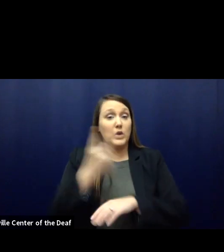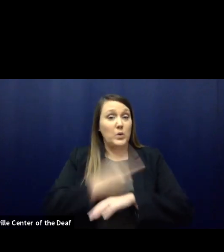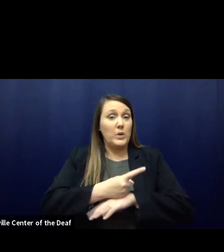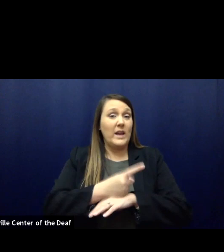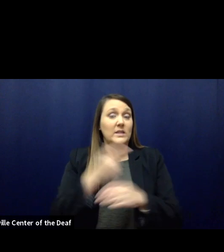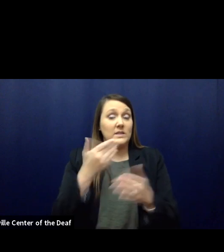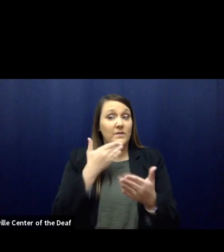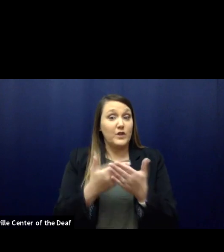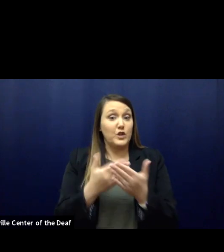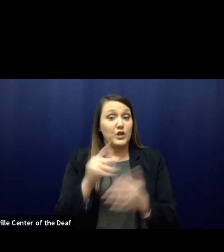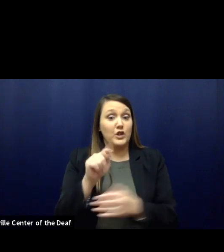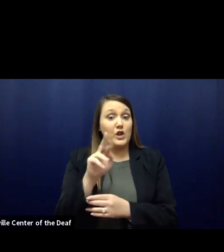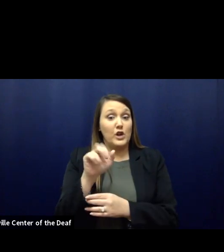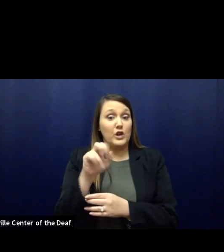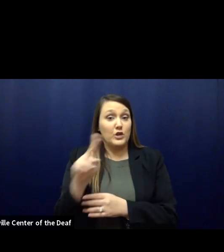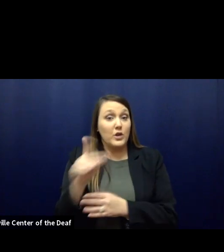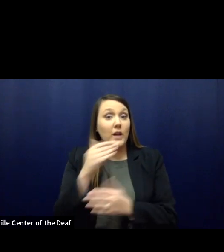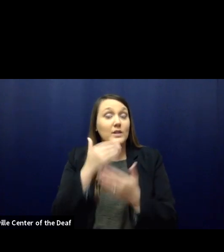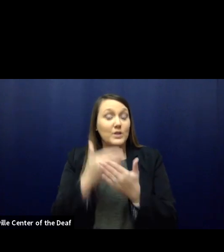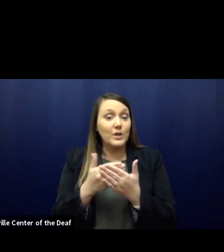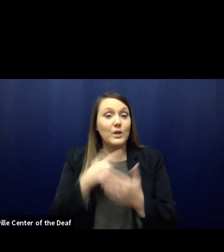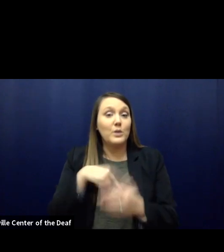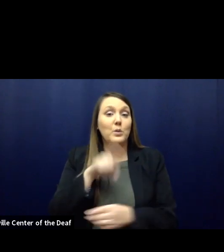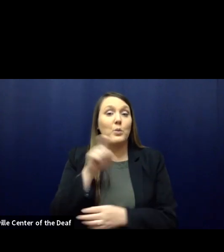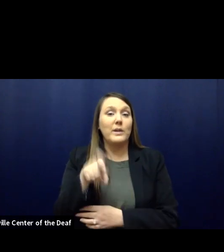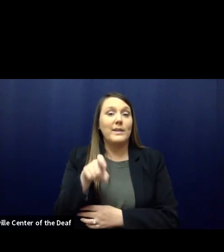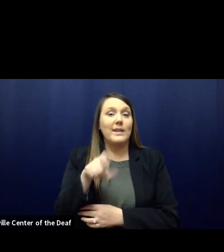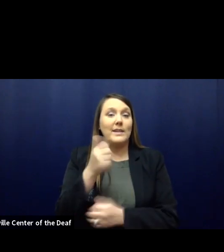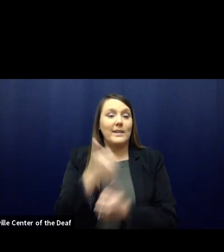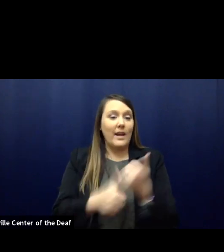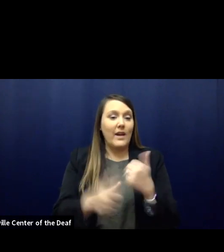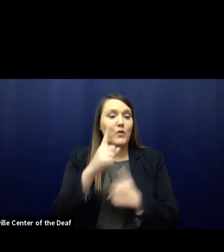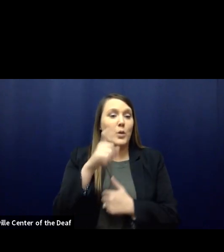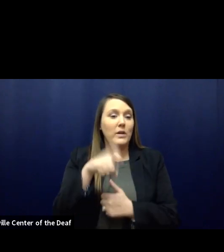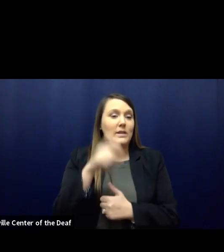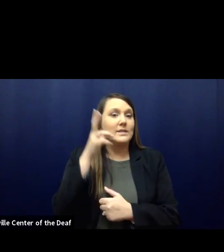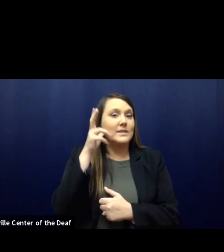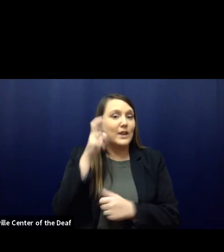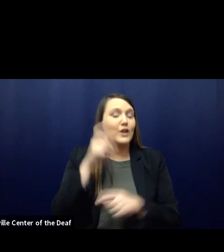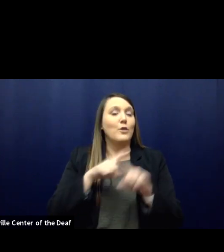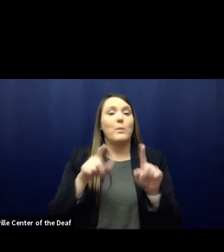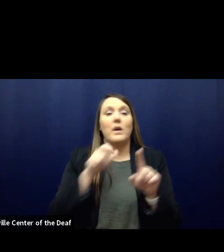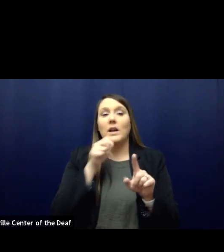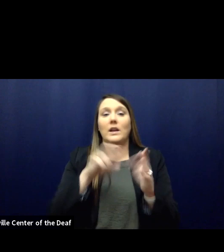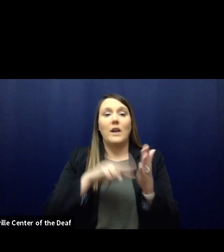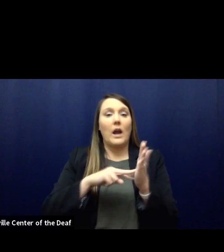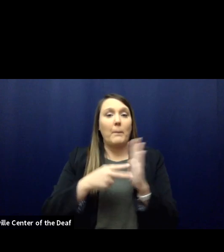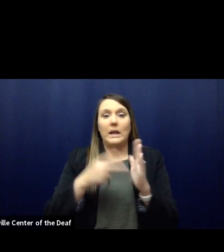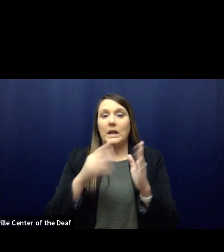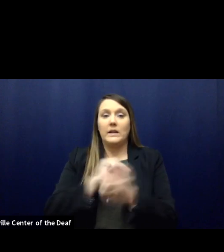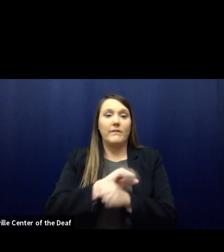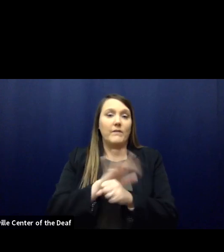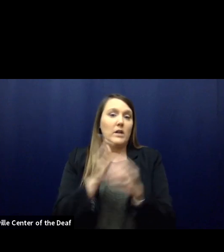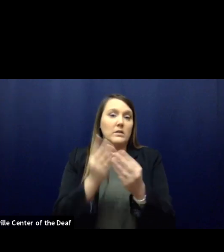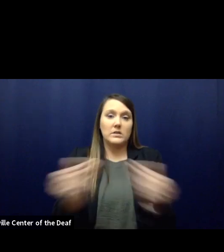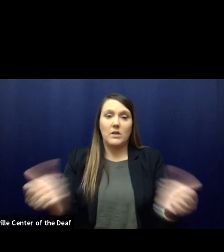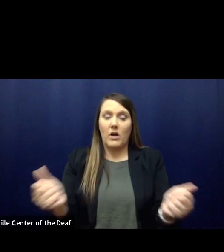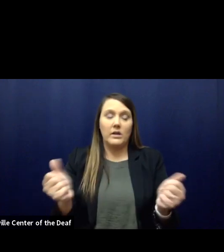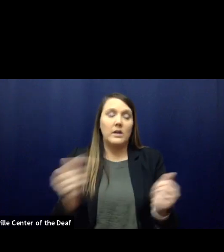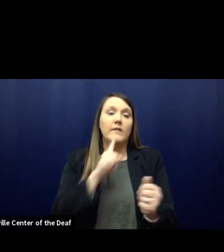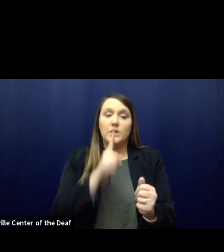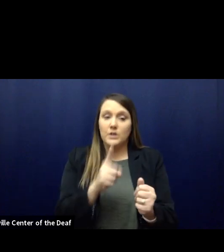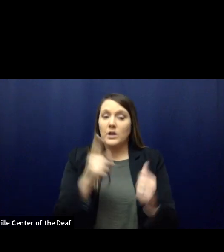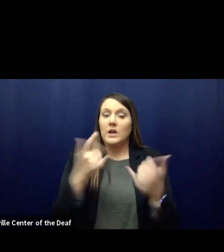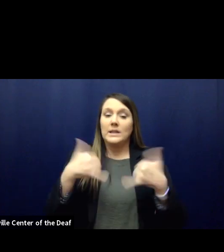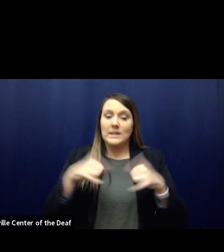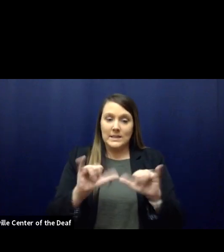trends is good, and we need that. I think everybody needs to hear it, but that doesn't mean that the virus is gone. It's absolutely still here in the community,